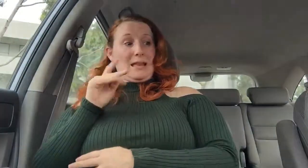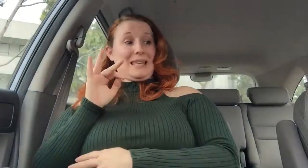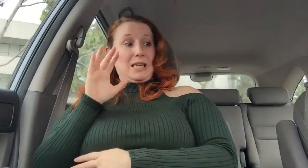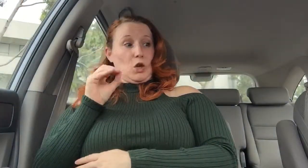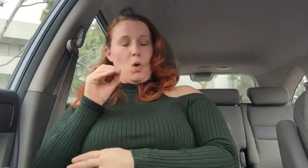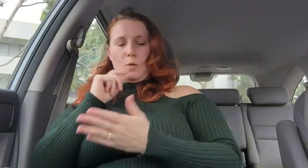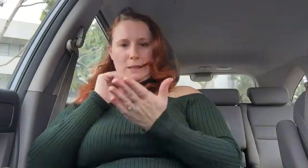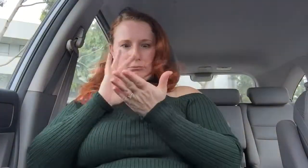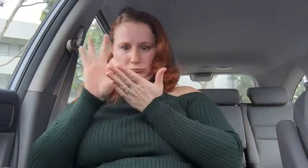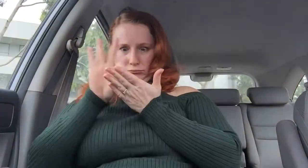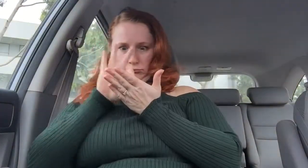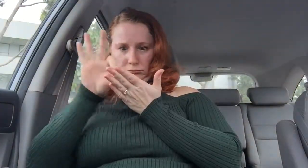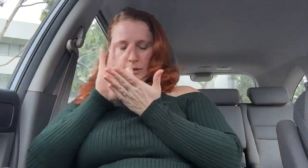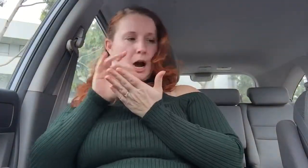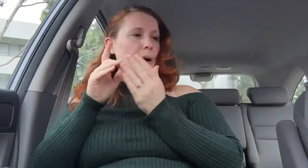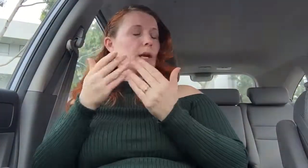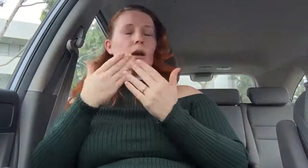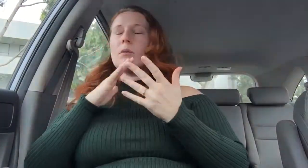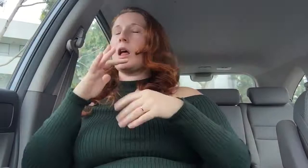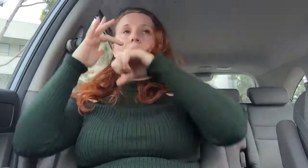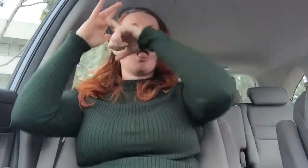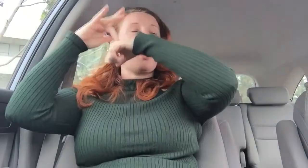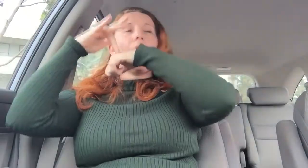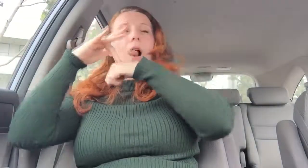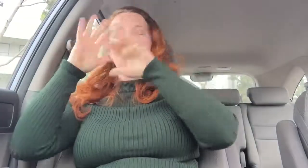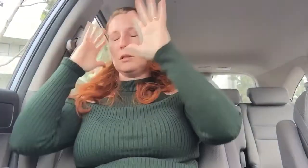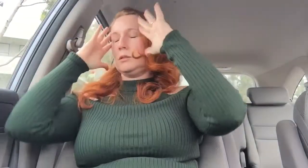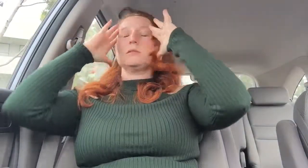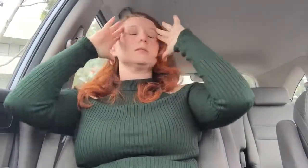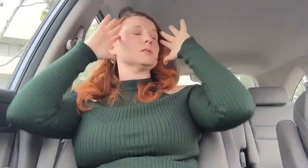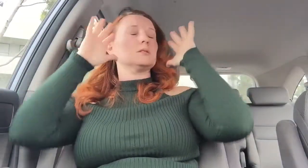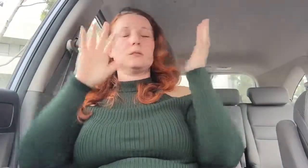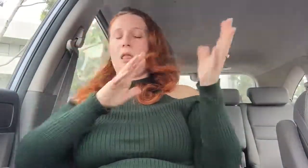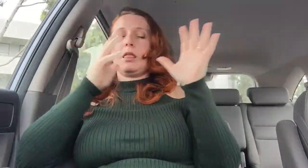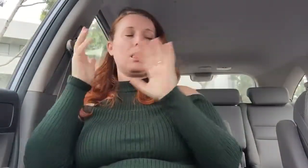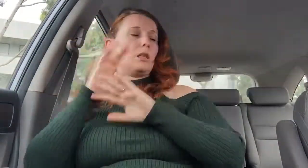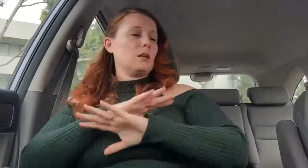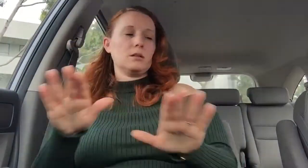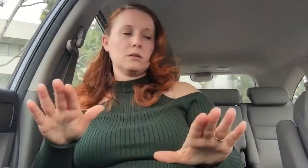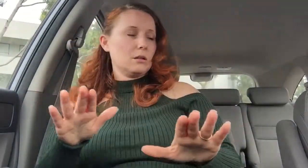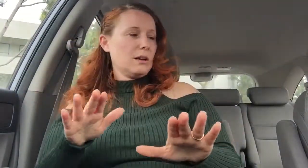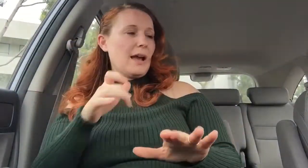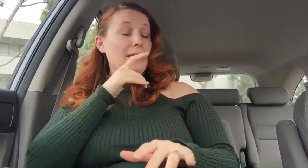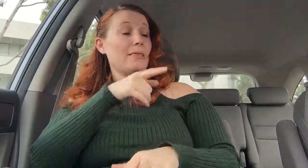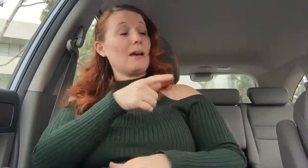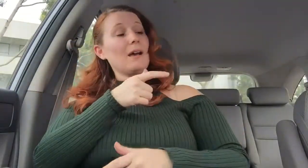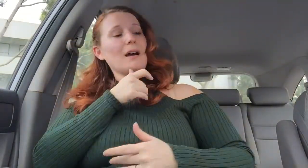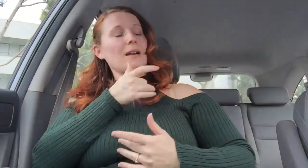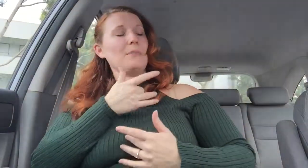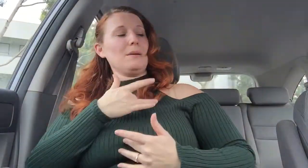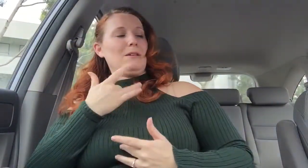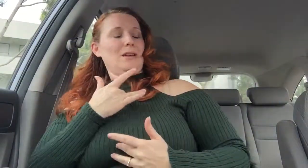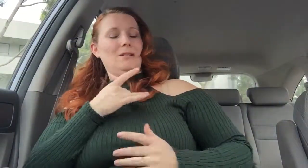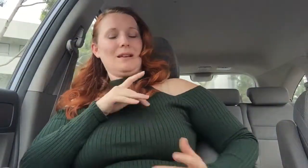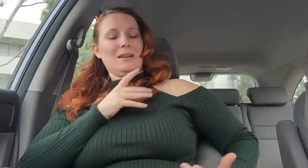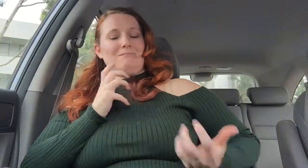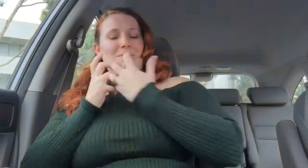me like obsessive and crazy about food, and that just like, it felt very in line with like my eating disorder ways, and like that's just not, like I said, it's not the way that I want to